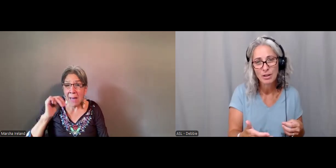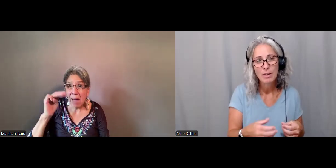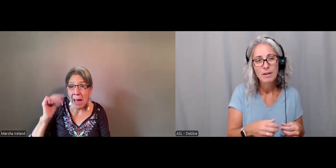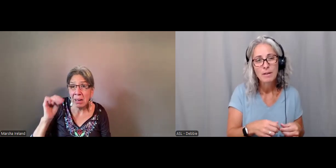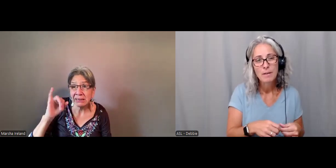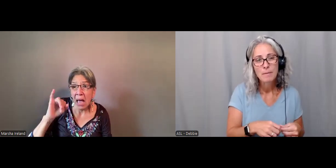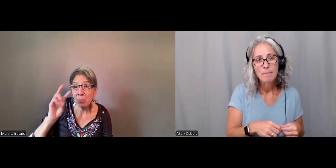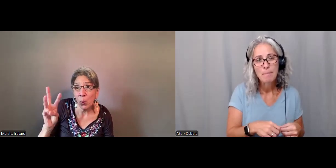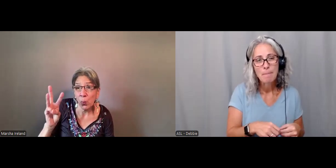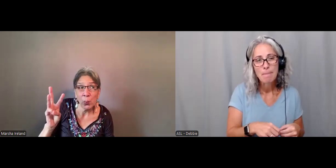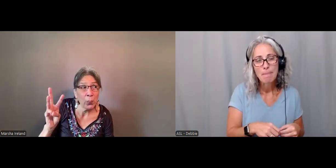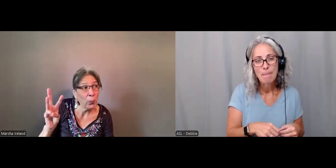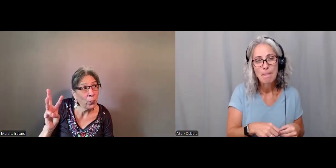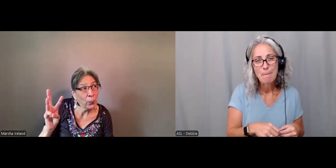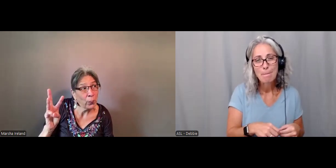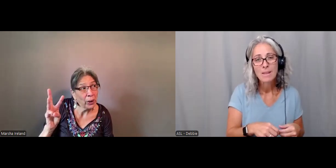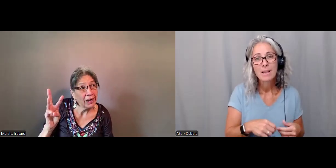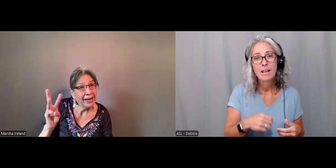behavior.